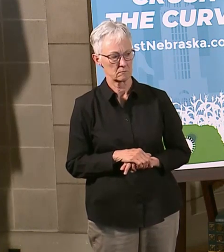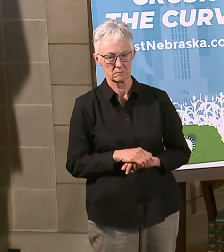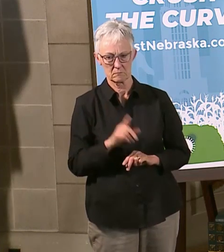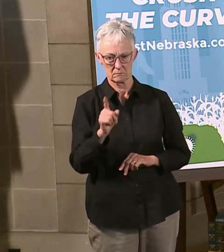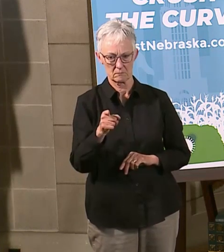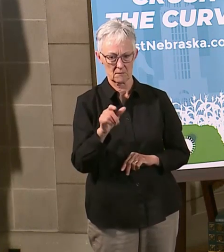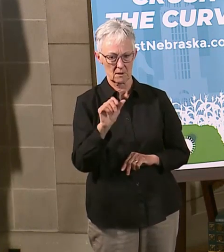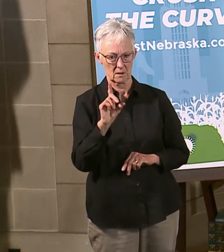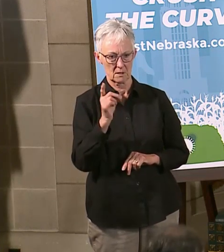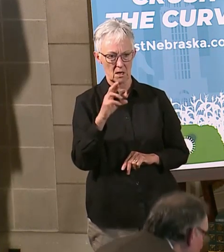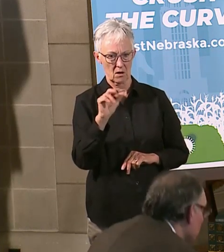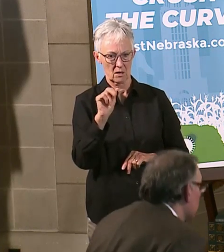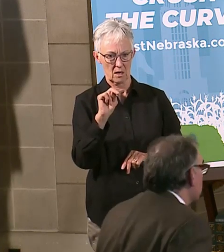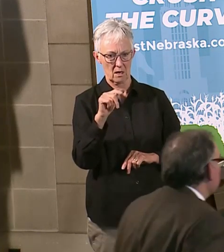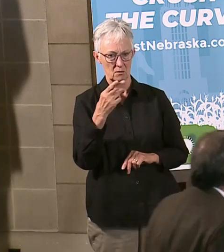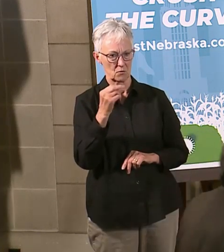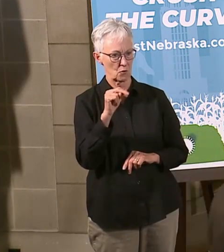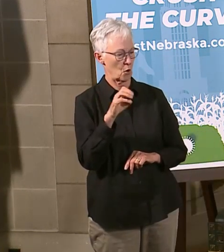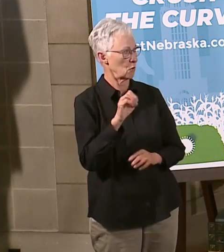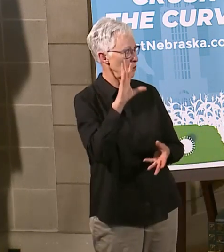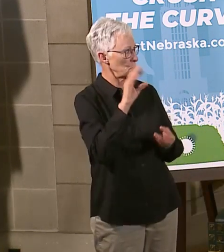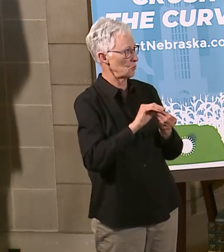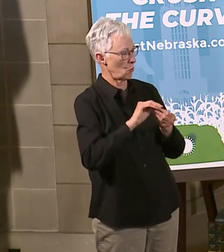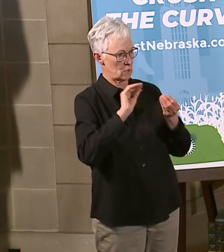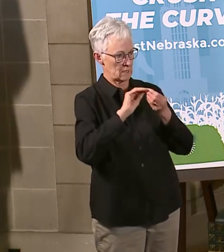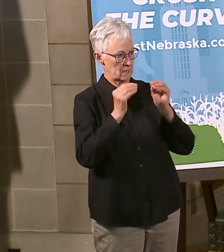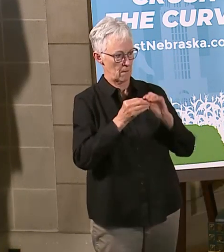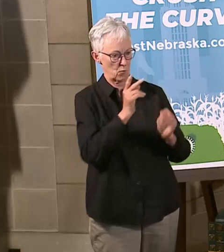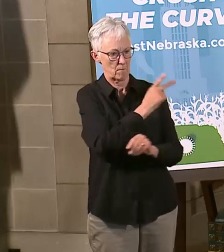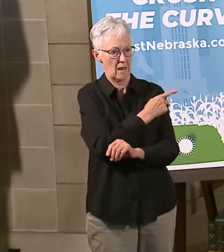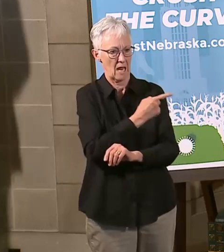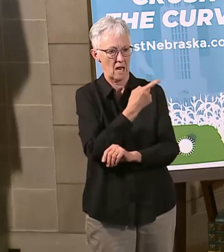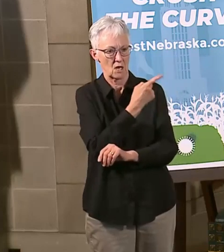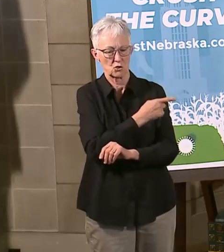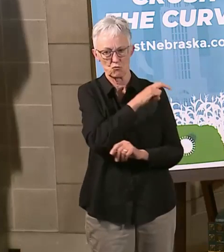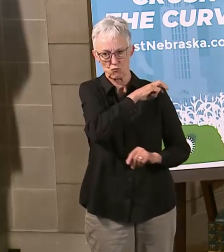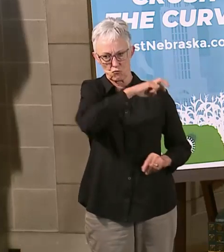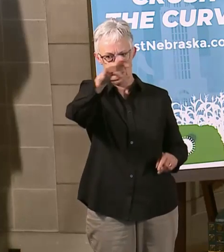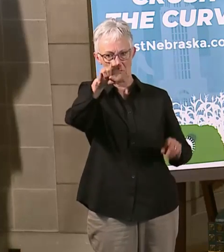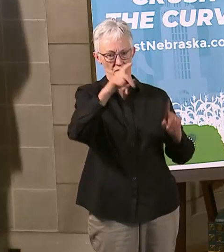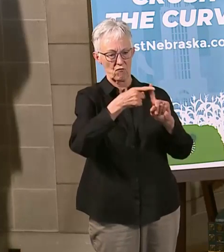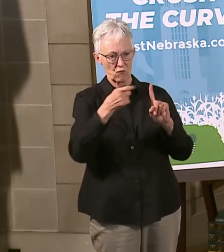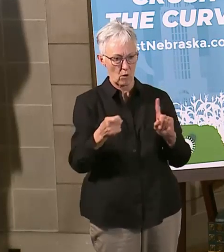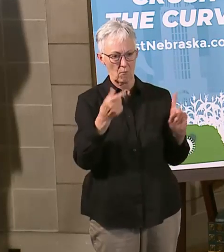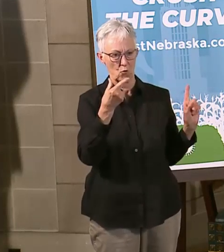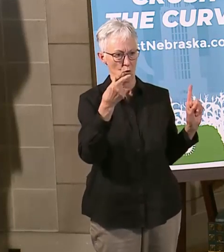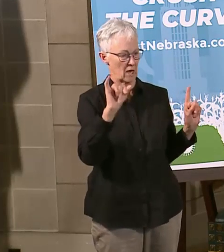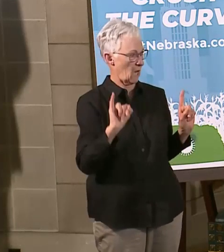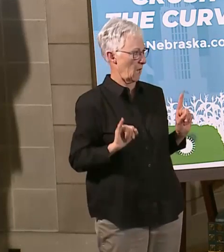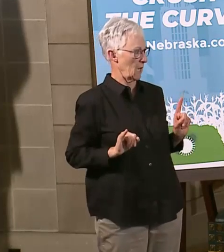Dr. Antone, can you give us an update on the total number of patients transferred out of CHI Grand Island and just bring us up to date where they are?